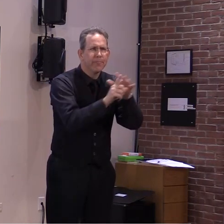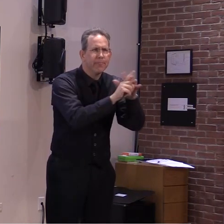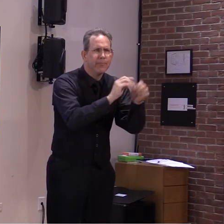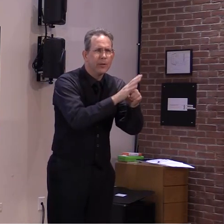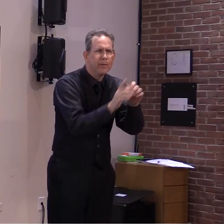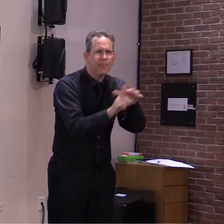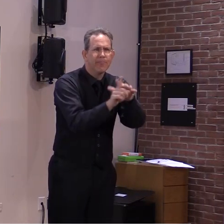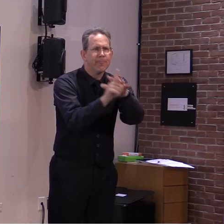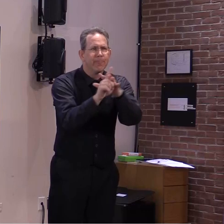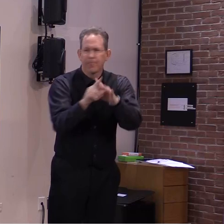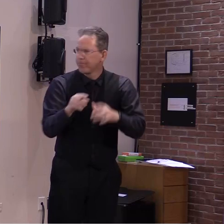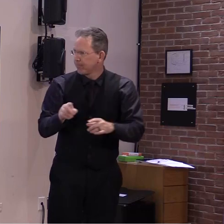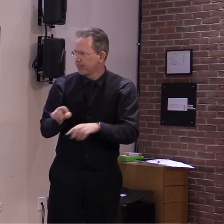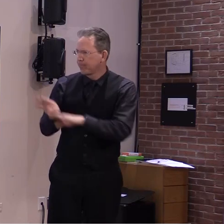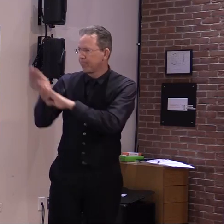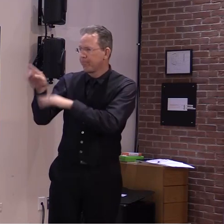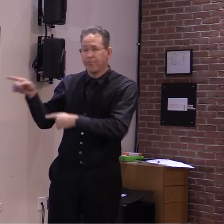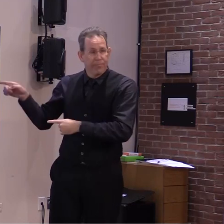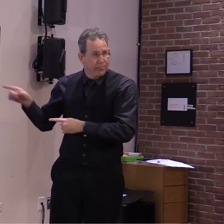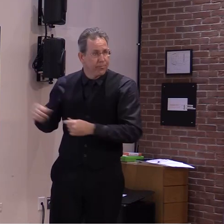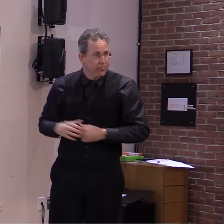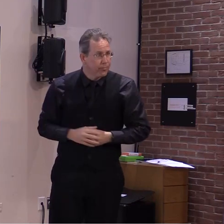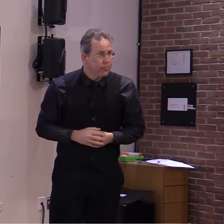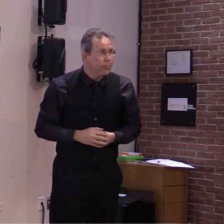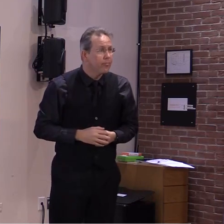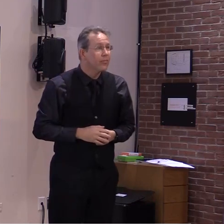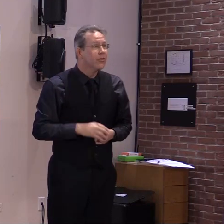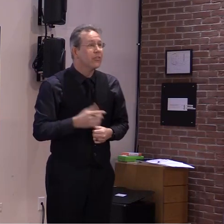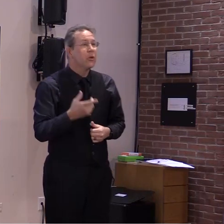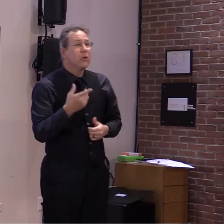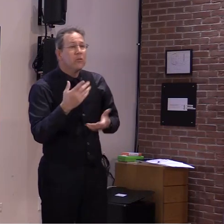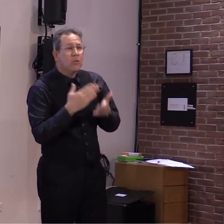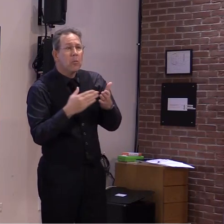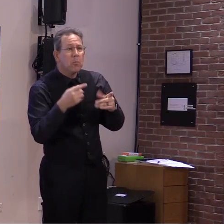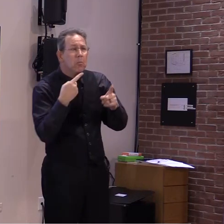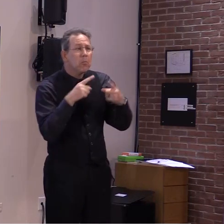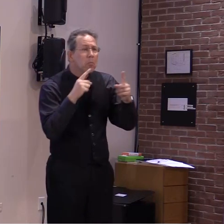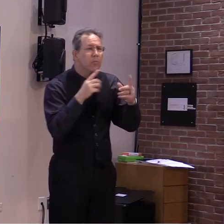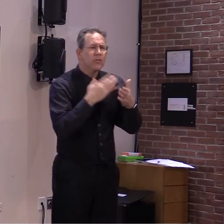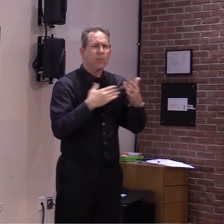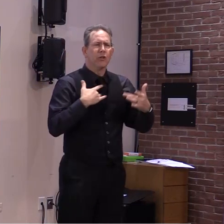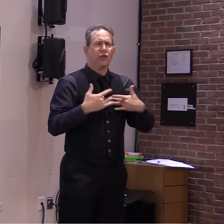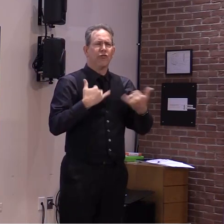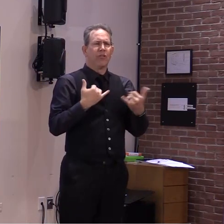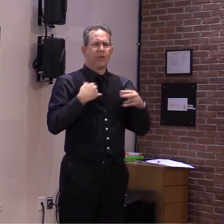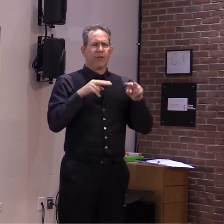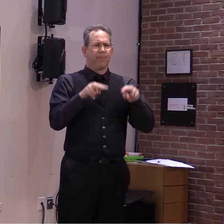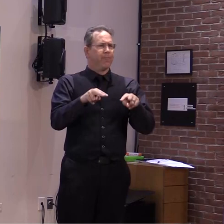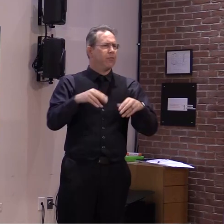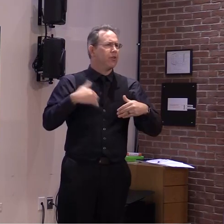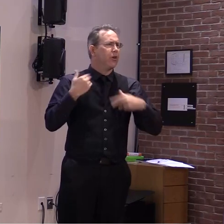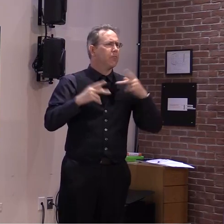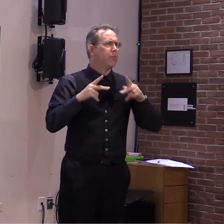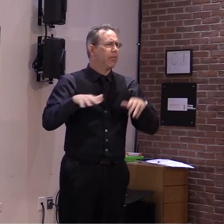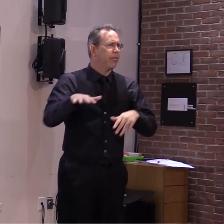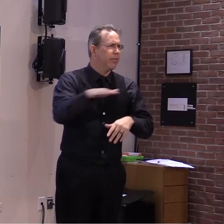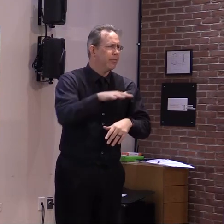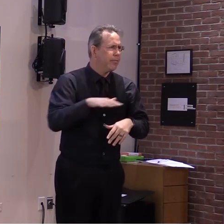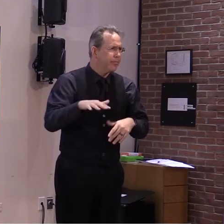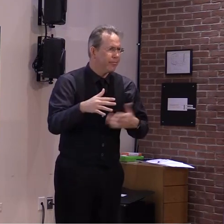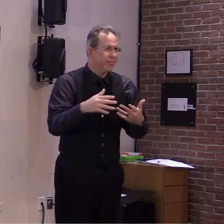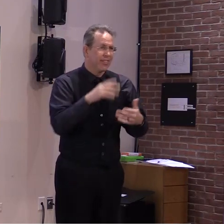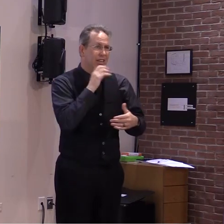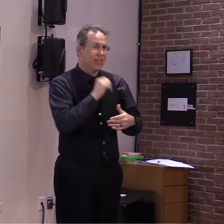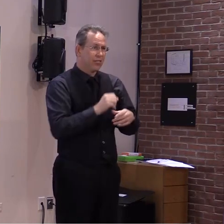the 50%. But most concerning are the youngest Vermonters. Those 20 to 29 years old, their case rates